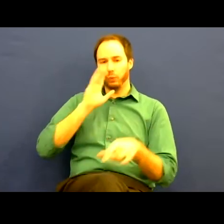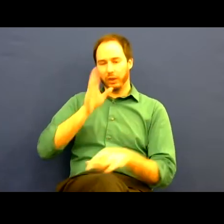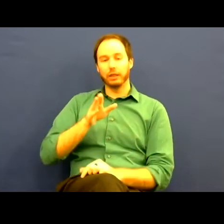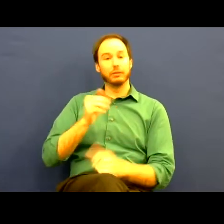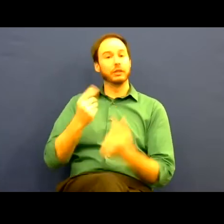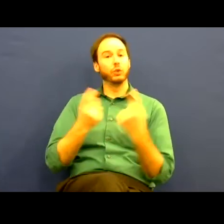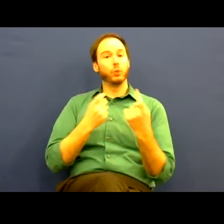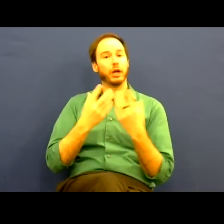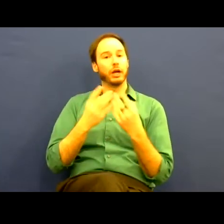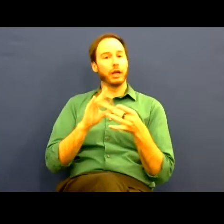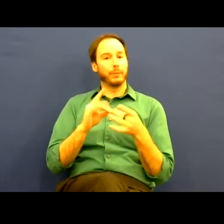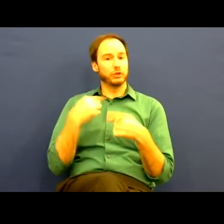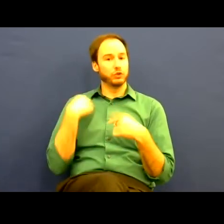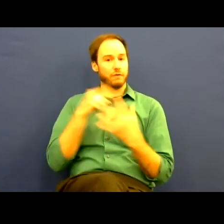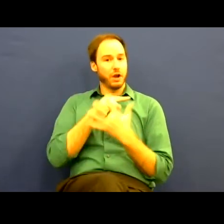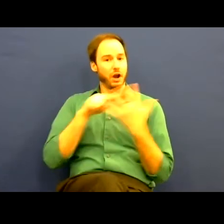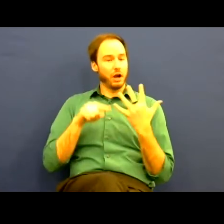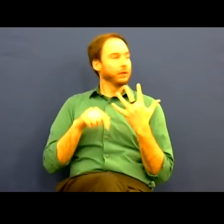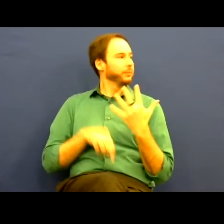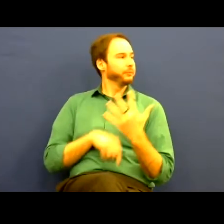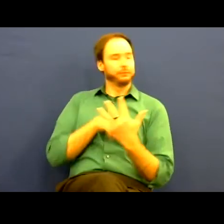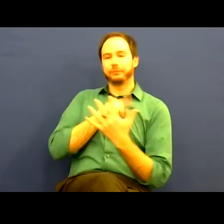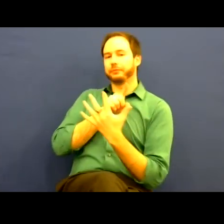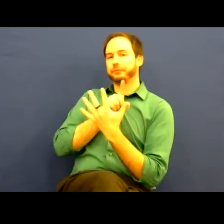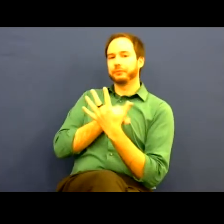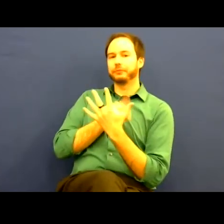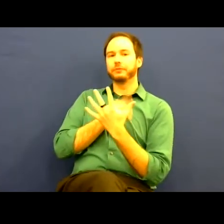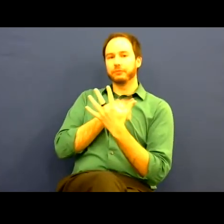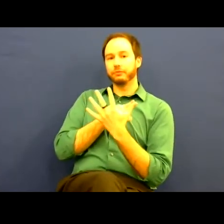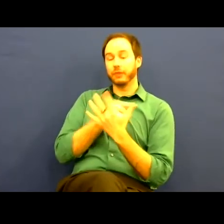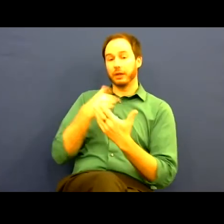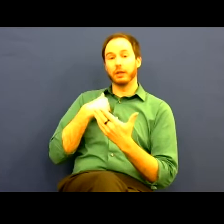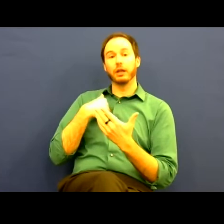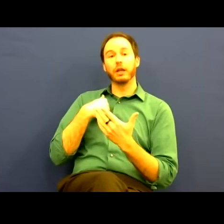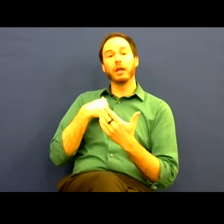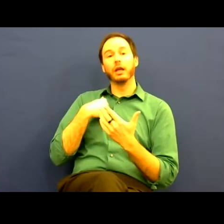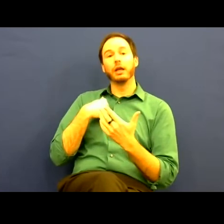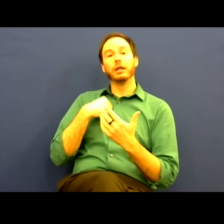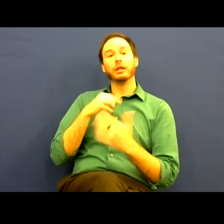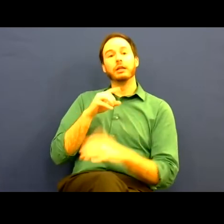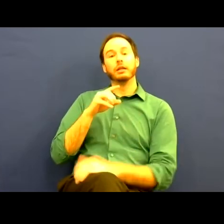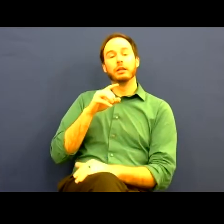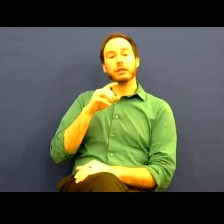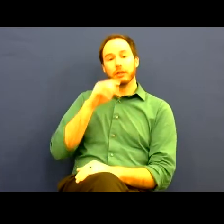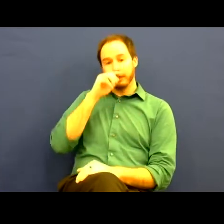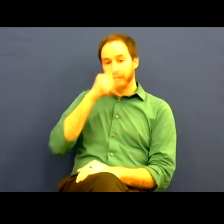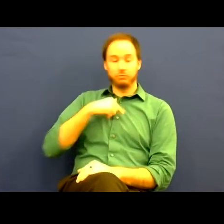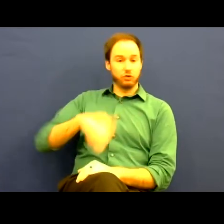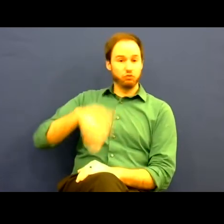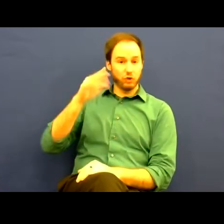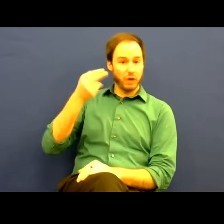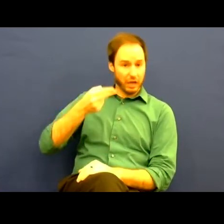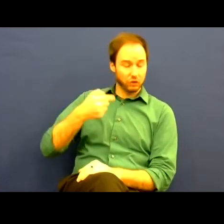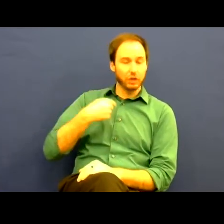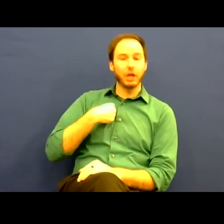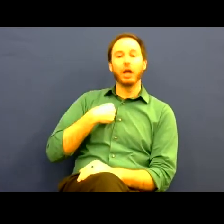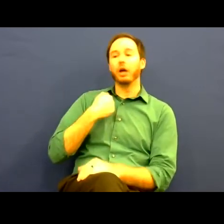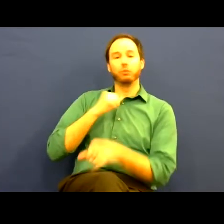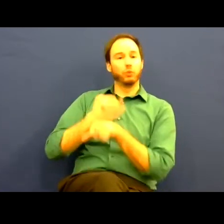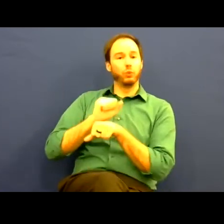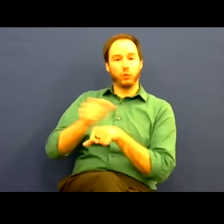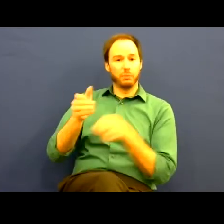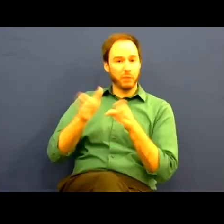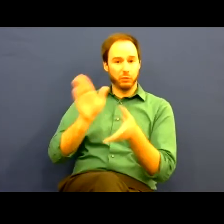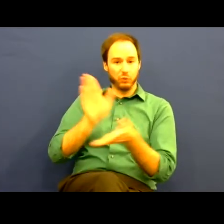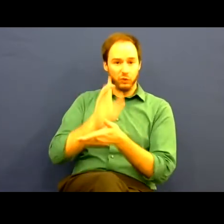Any questions, comments? I just want to say that as somebody who got a chance to obviously not only grow up in this town, but also to work in our public schools